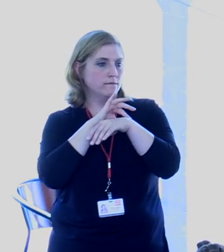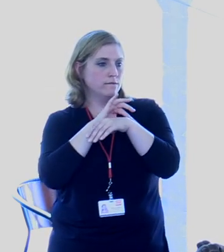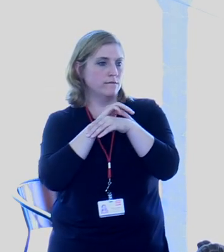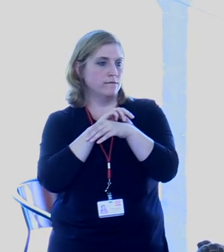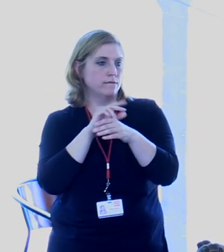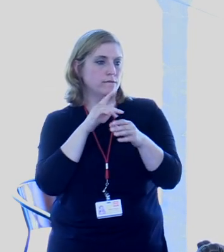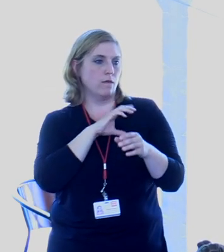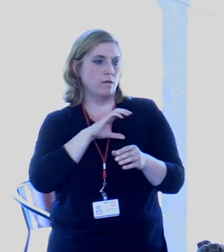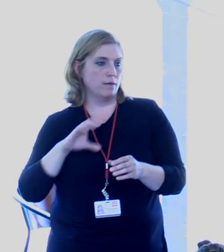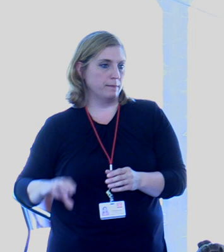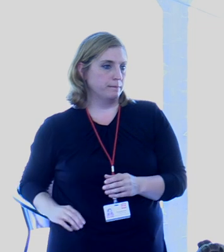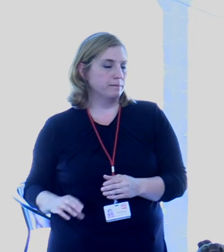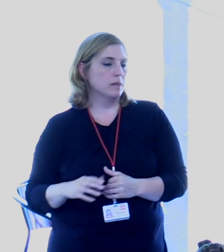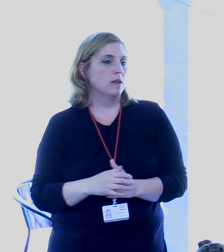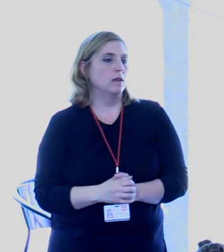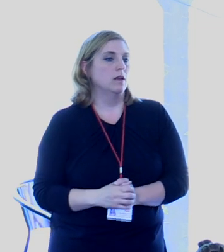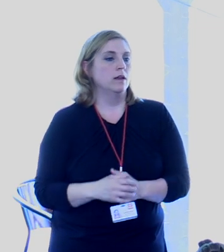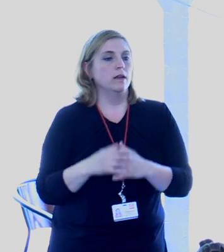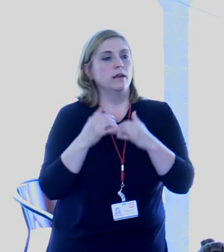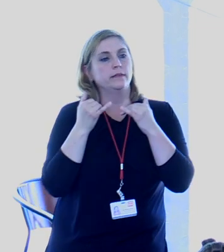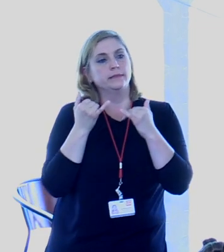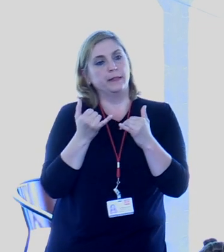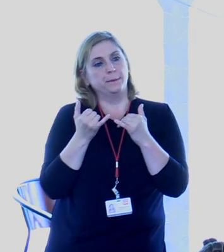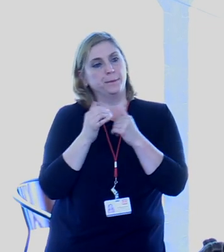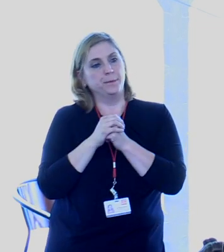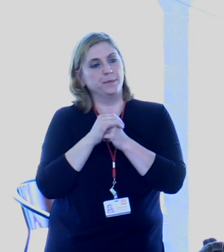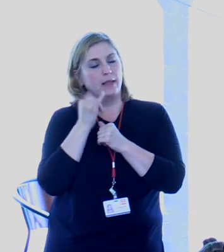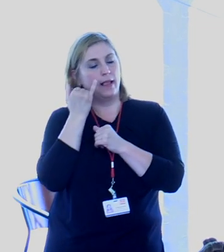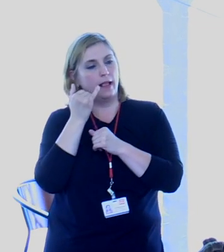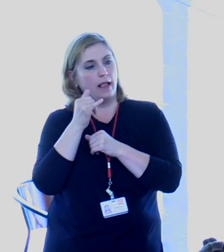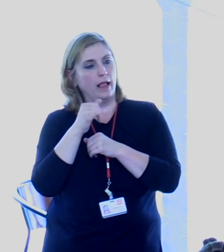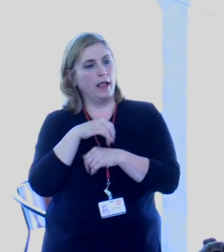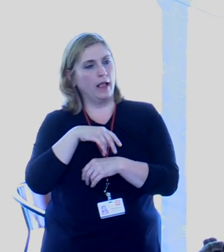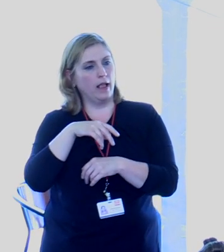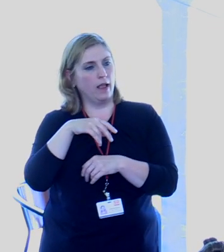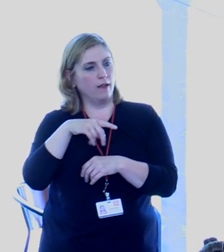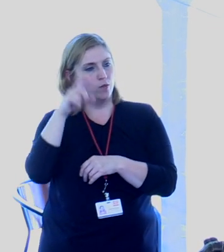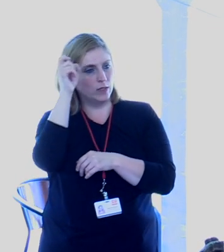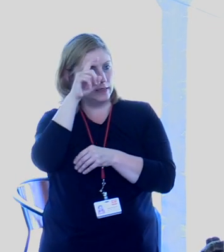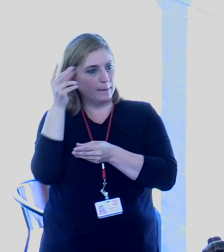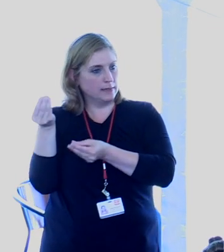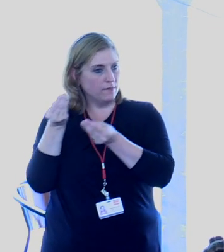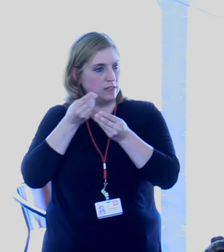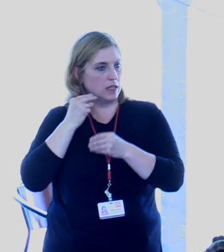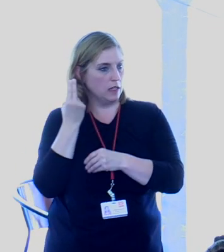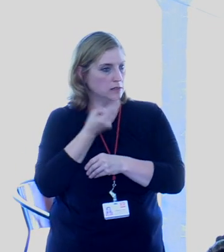Christ. Now, if wisdom is given to us,